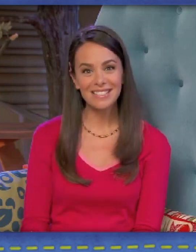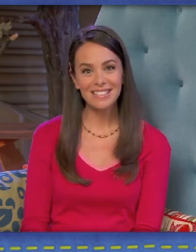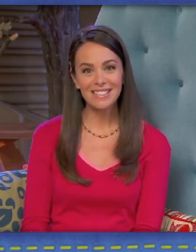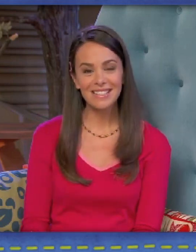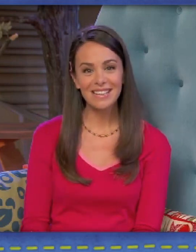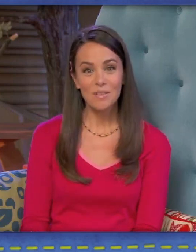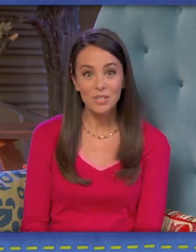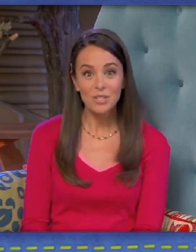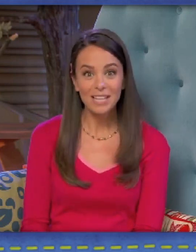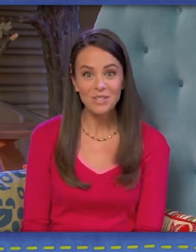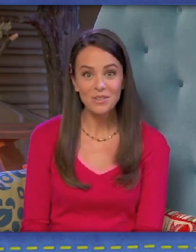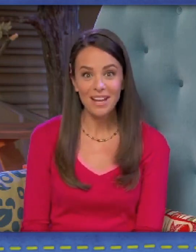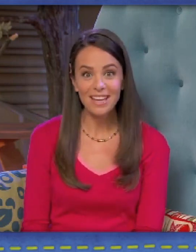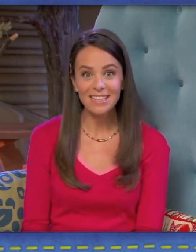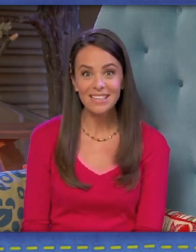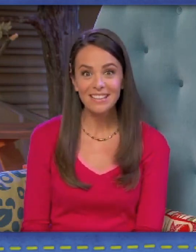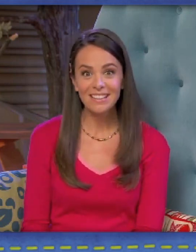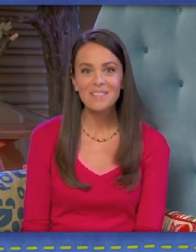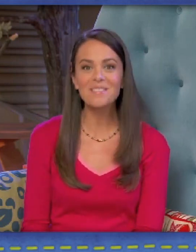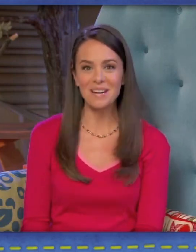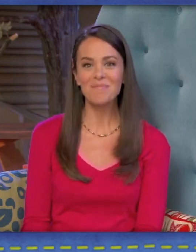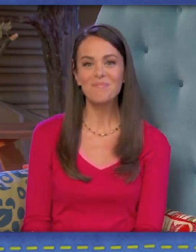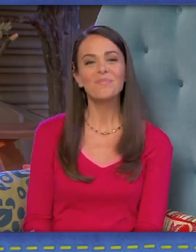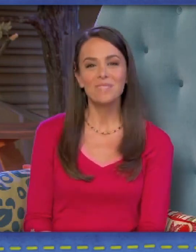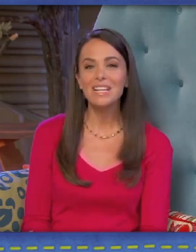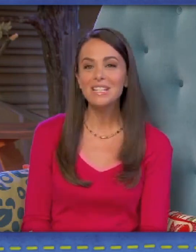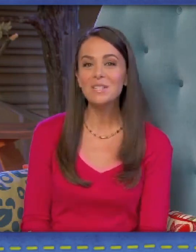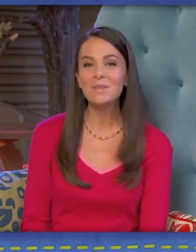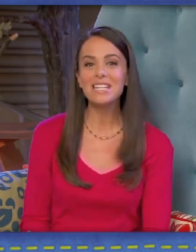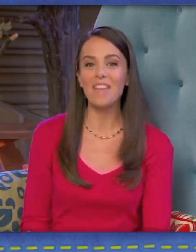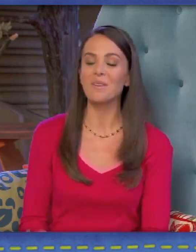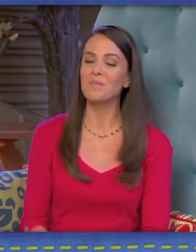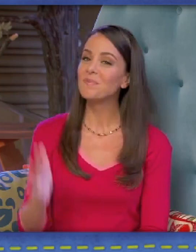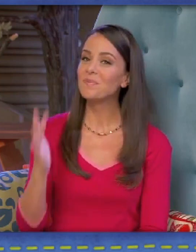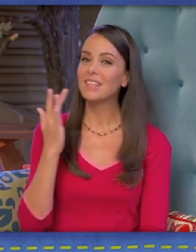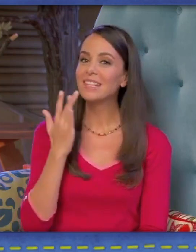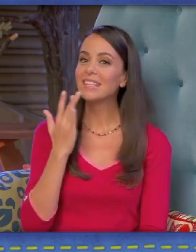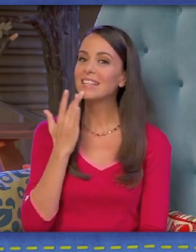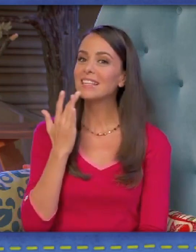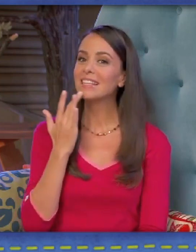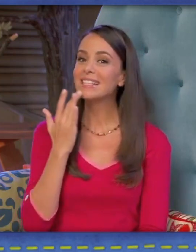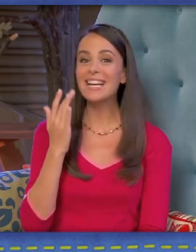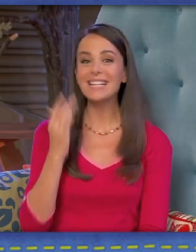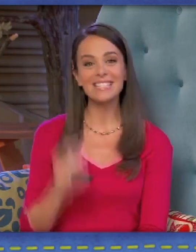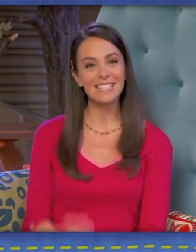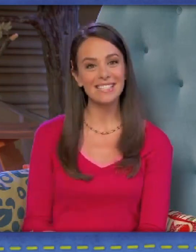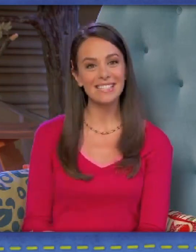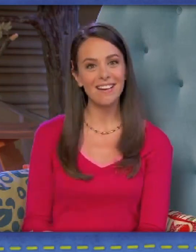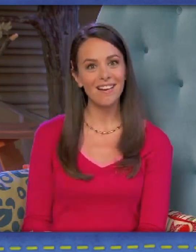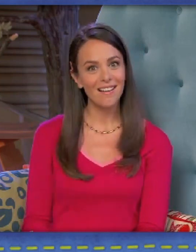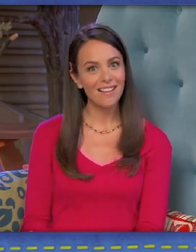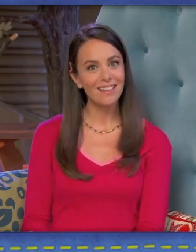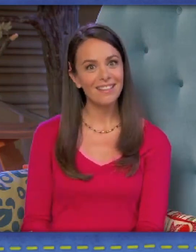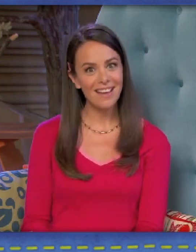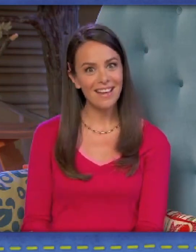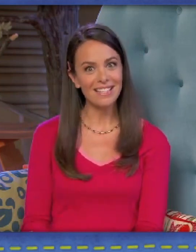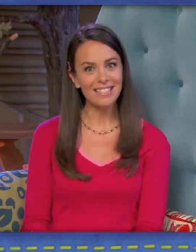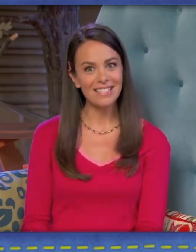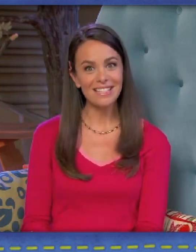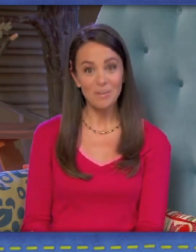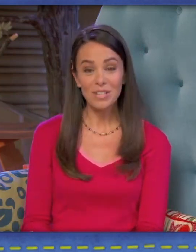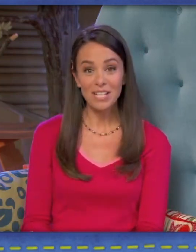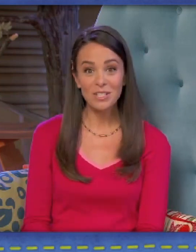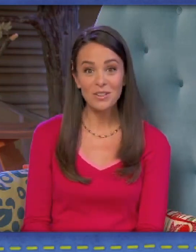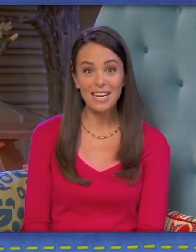Taste. Would you like to try it? Great. Let's do it together. Taste.